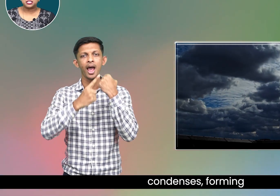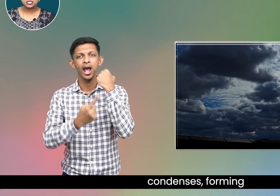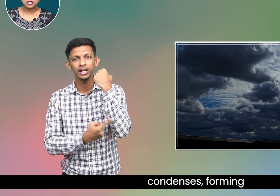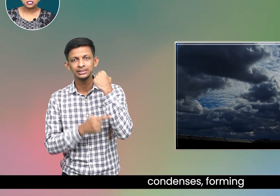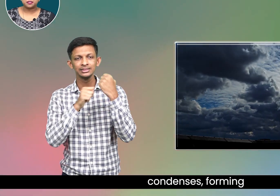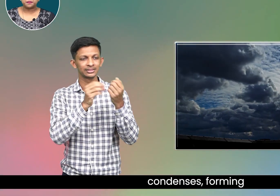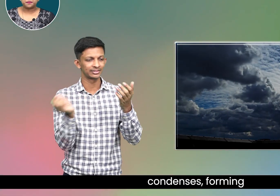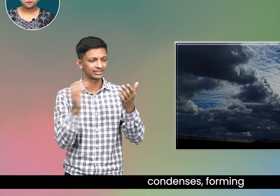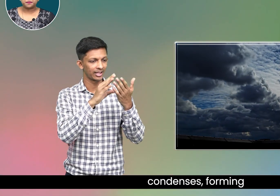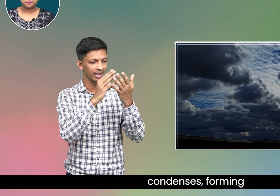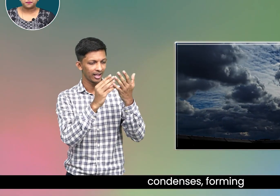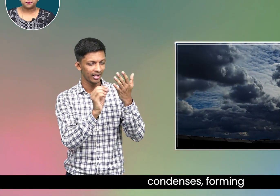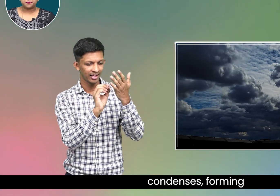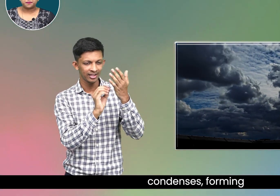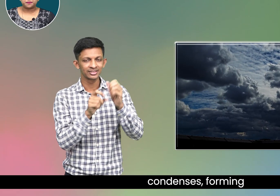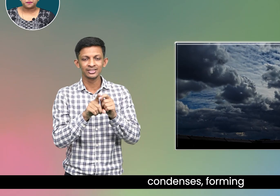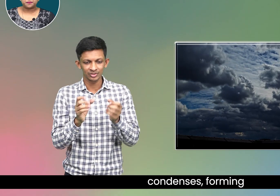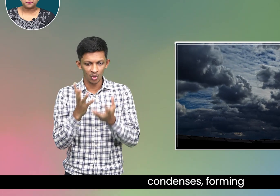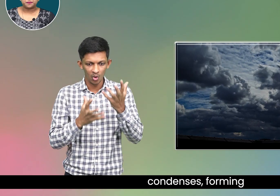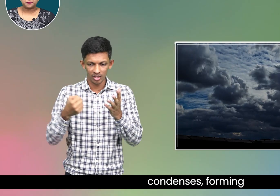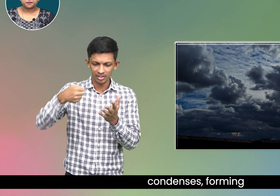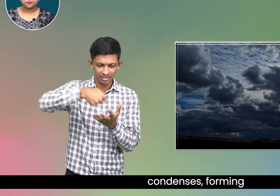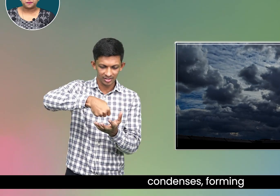eventually condenses,